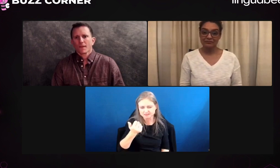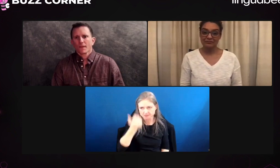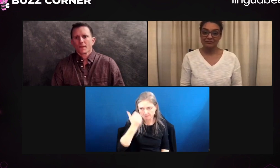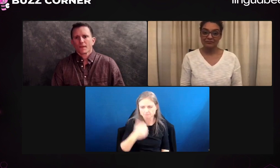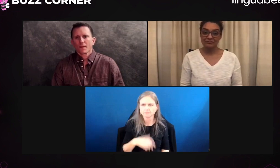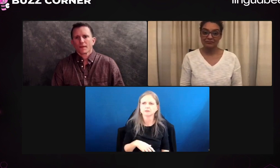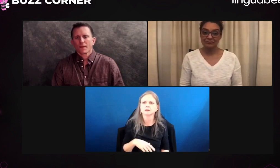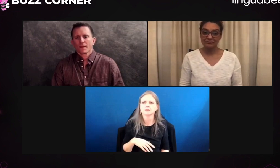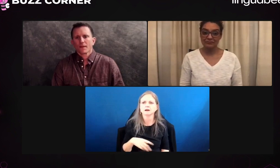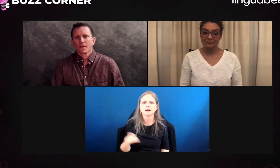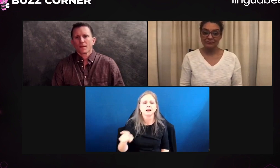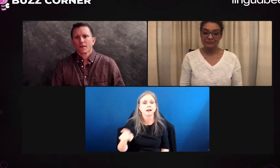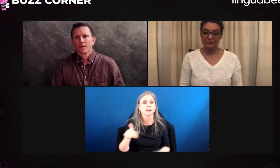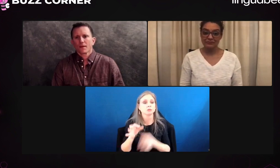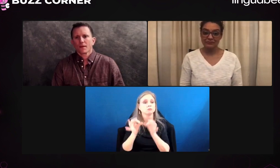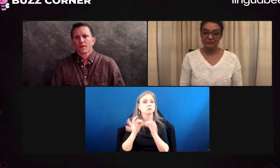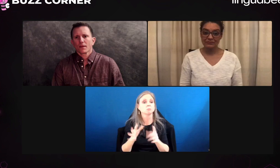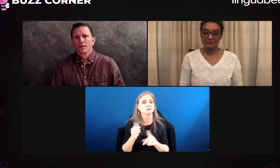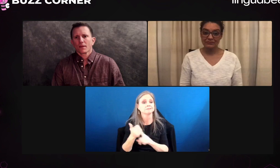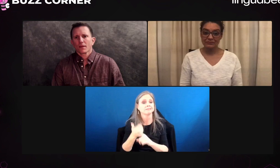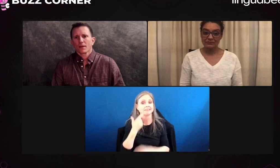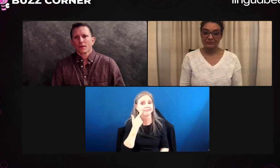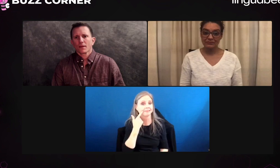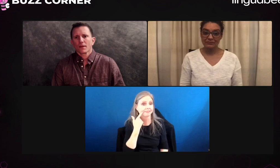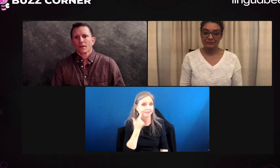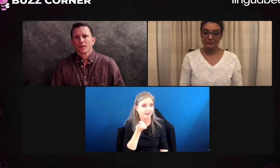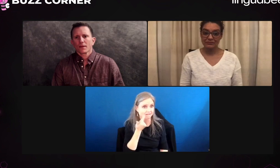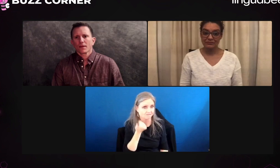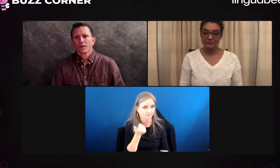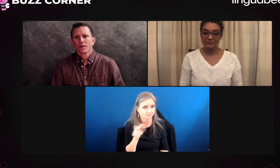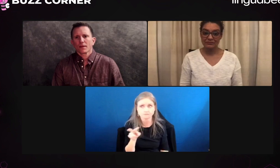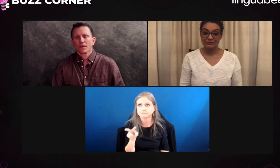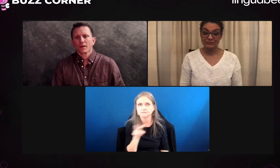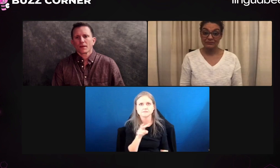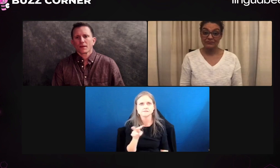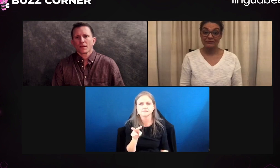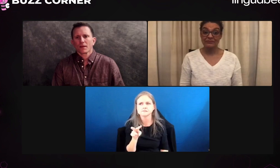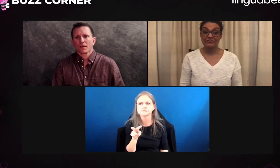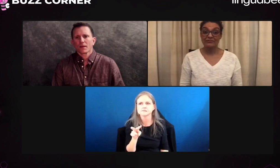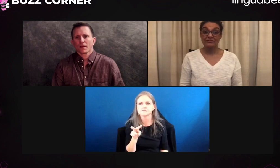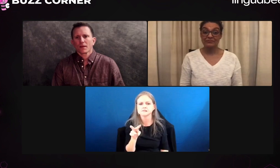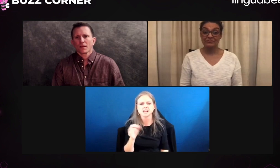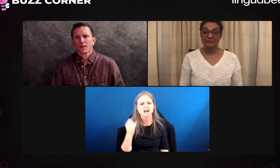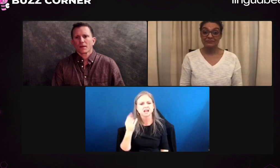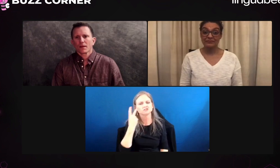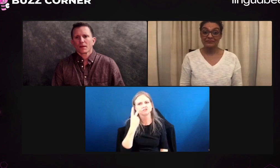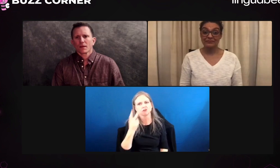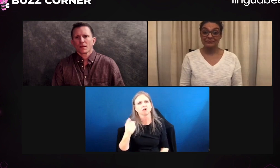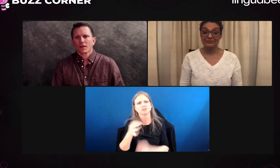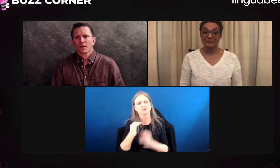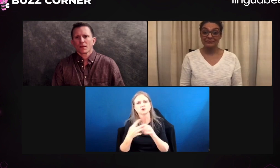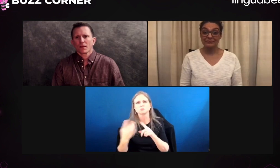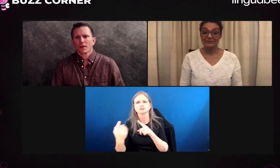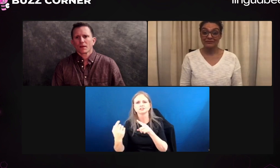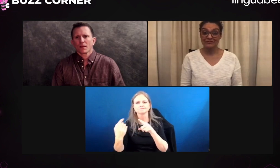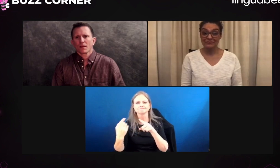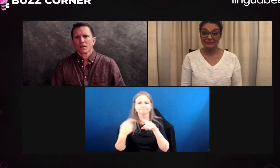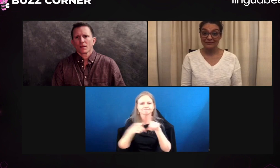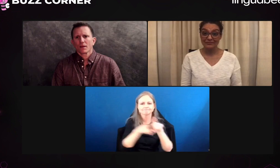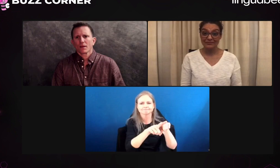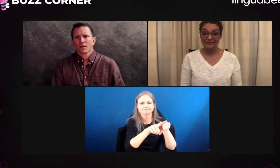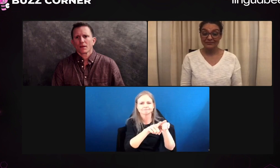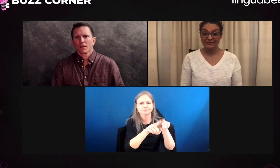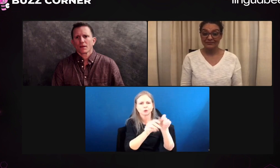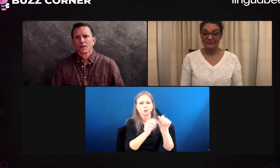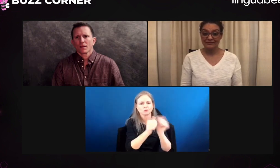to female or woman to woman violence. I felt like she was really looking down upon me as if I were dumb. I saw the interpreter